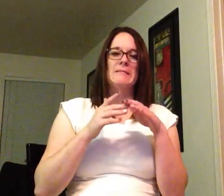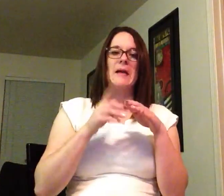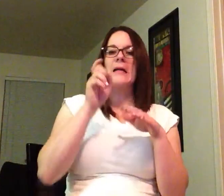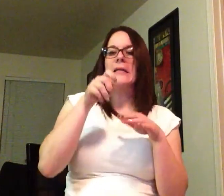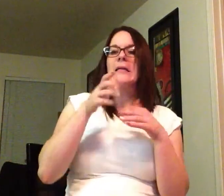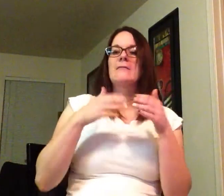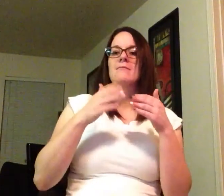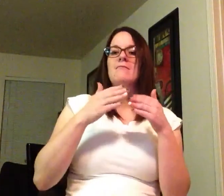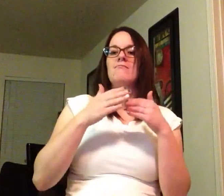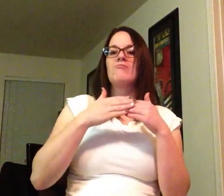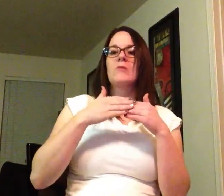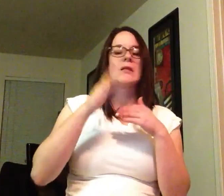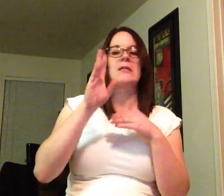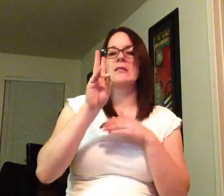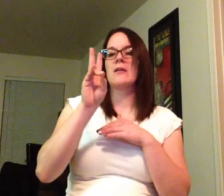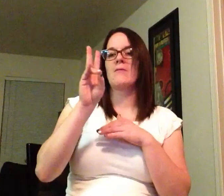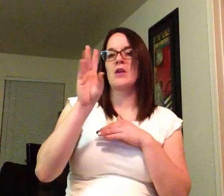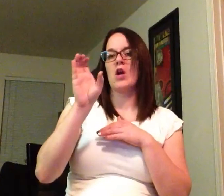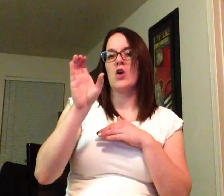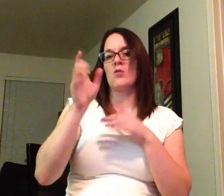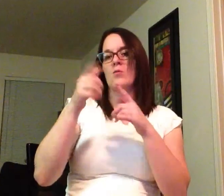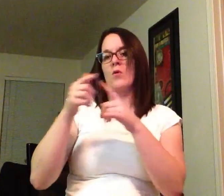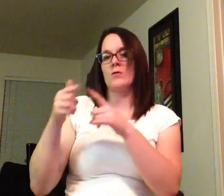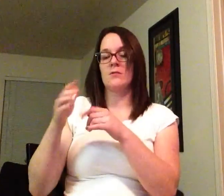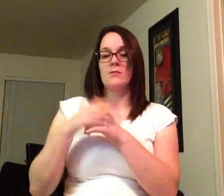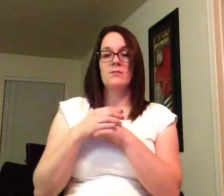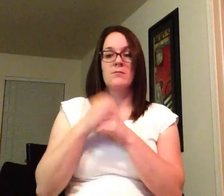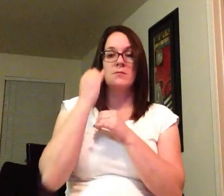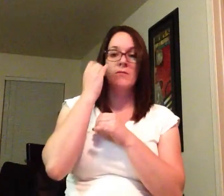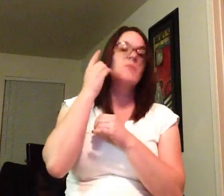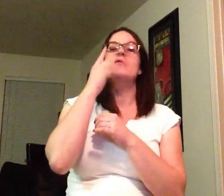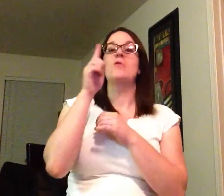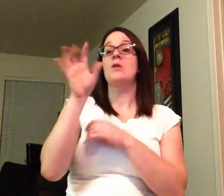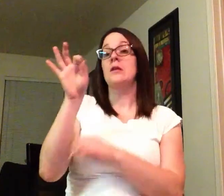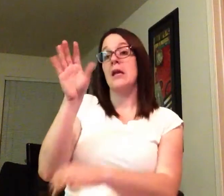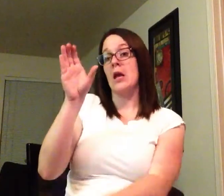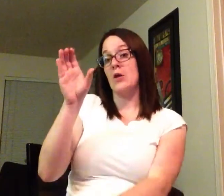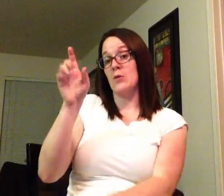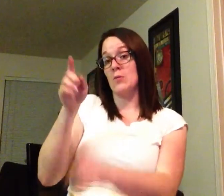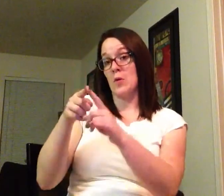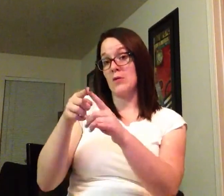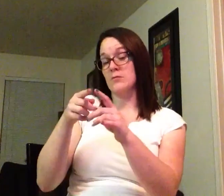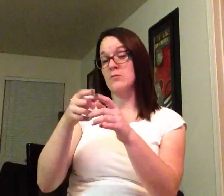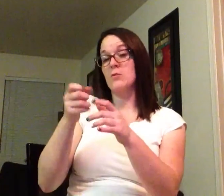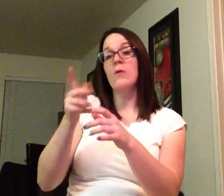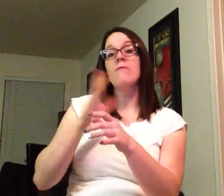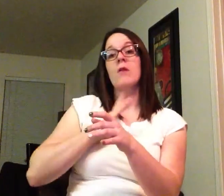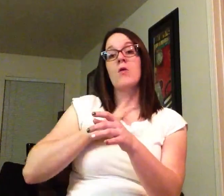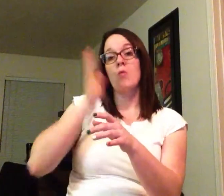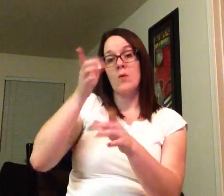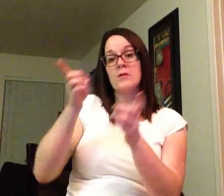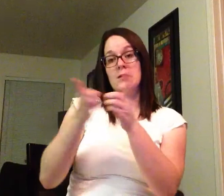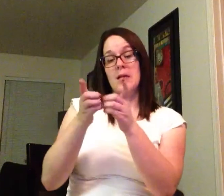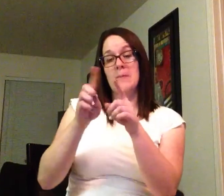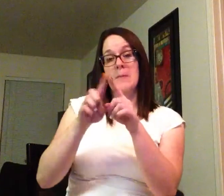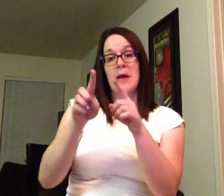or respond to an email message. For 900 points, I'd agree to go out on a date, and I wouldn't even consider any kind of relationship before somebody had